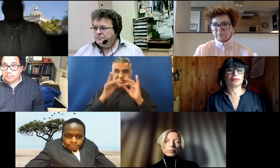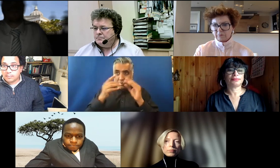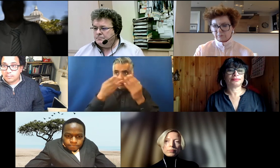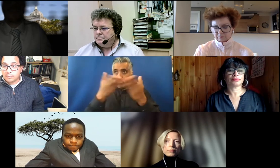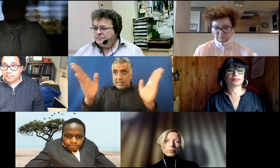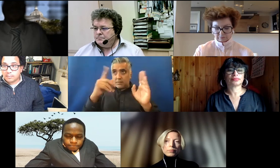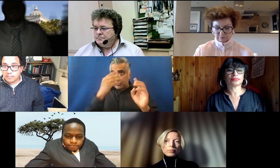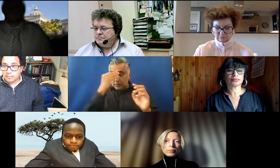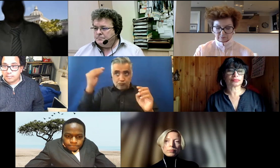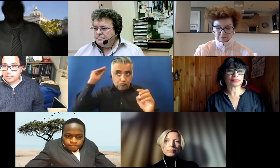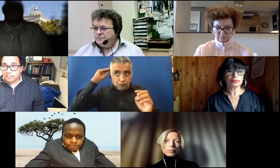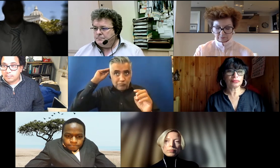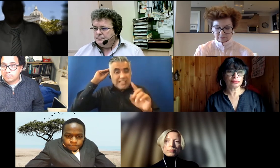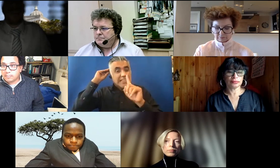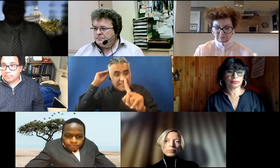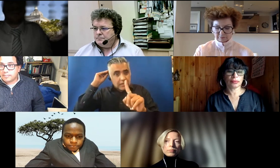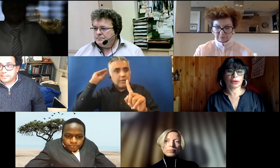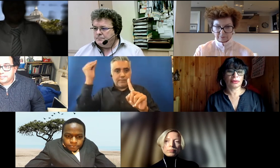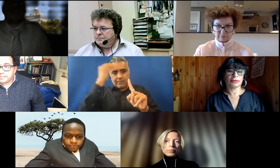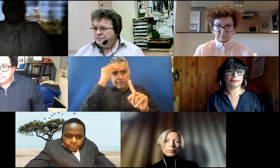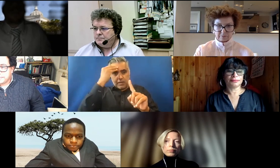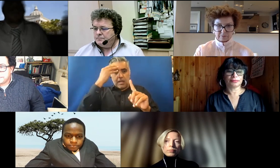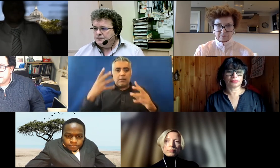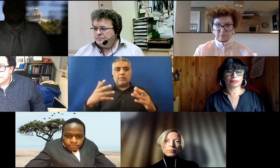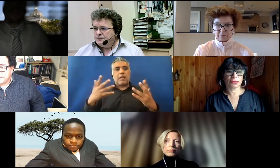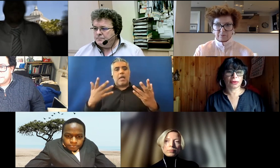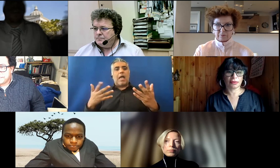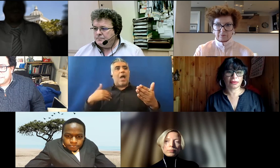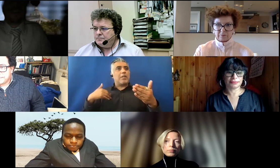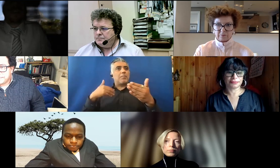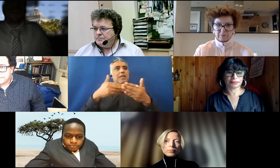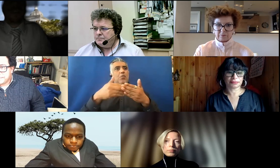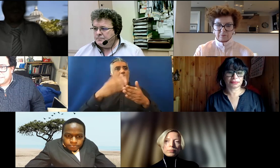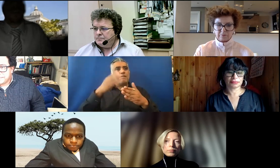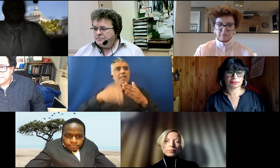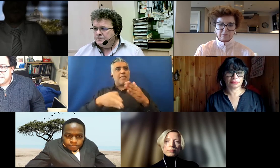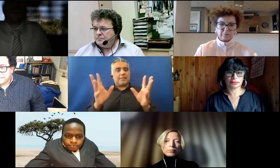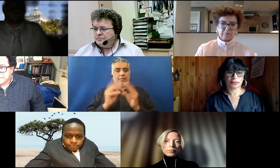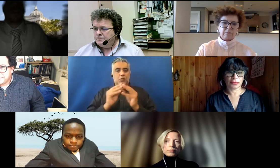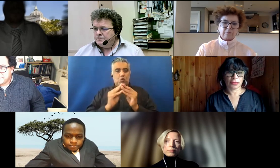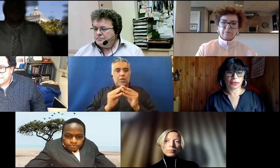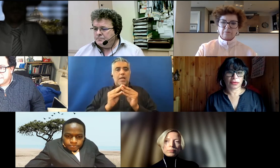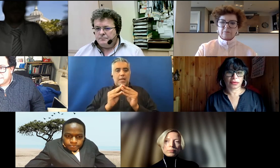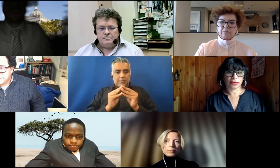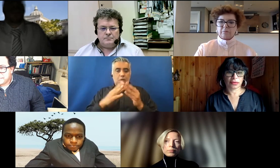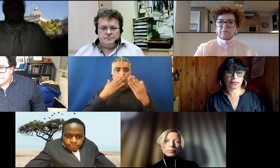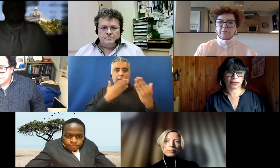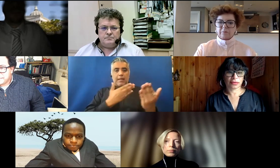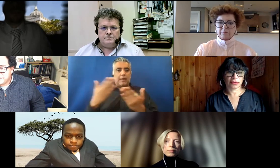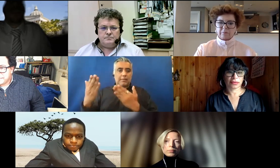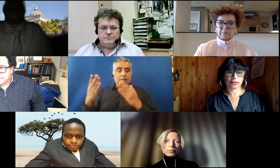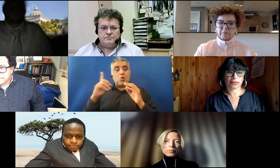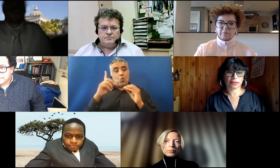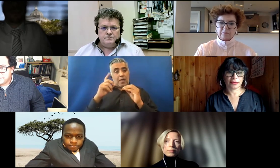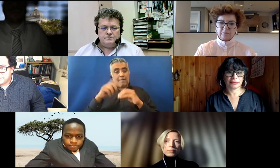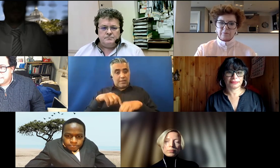home. So we are coming very much to the end of this session. So I would like to thank one more time all